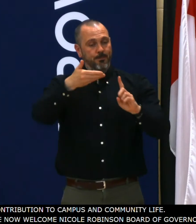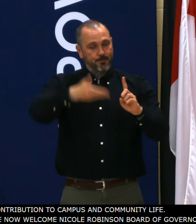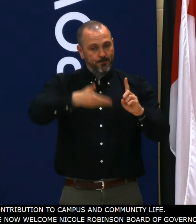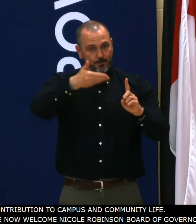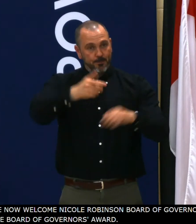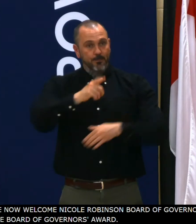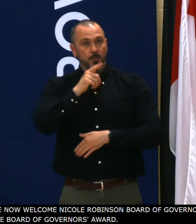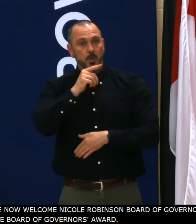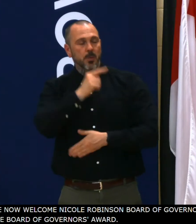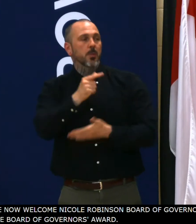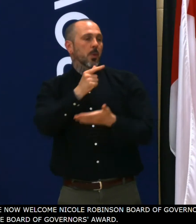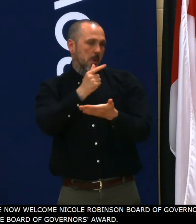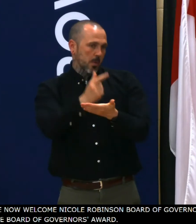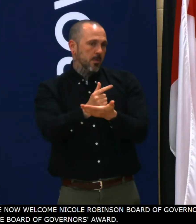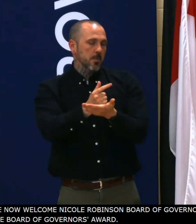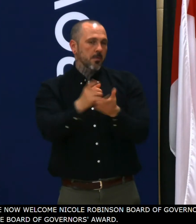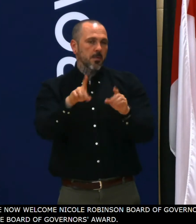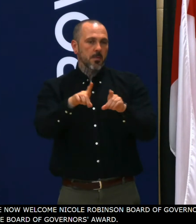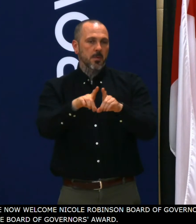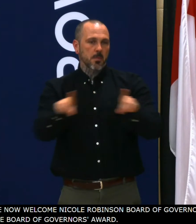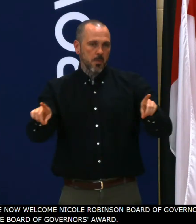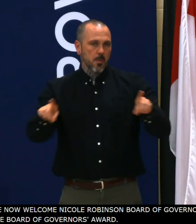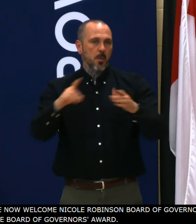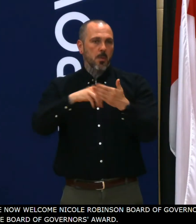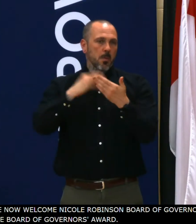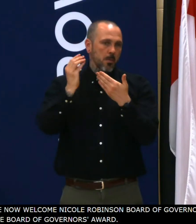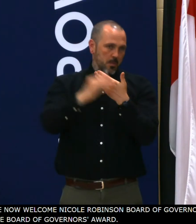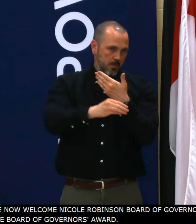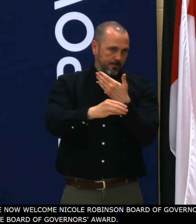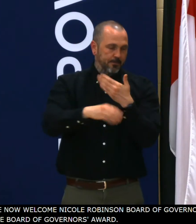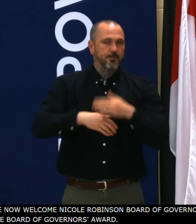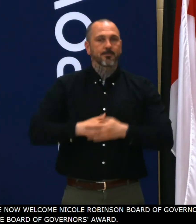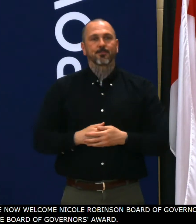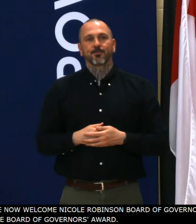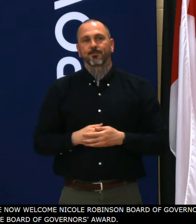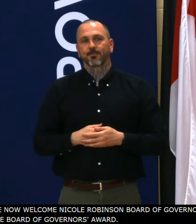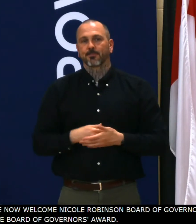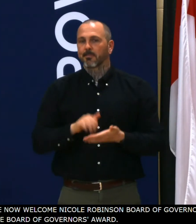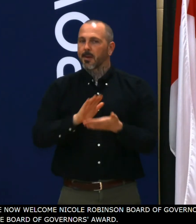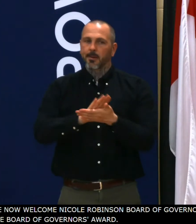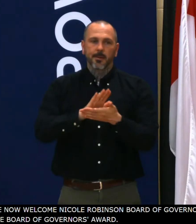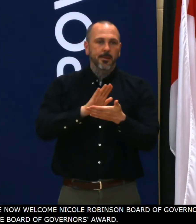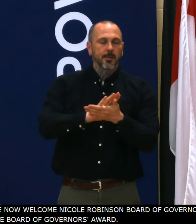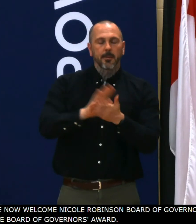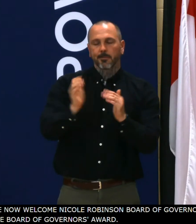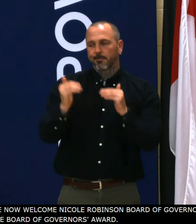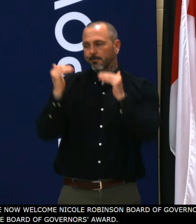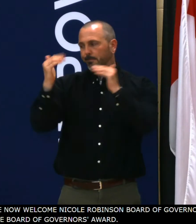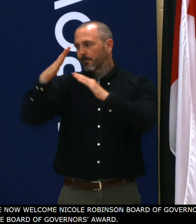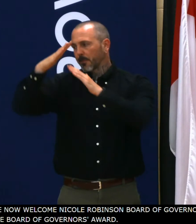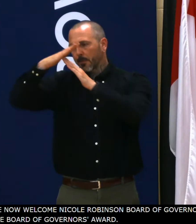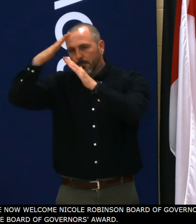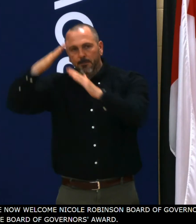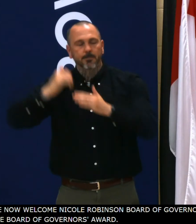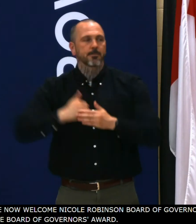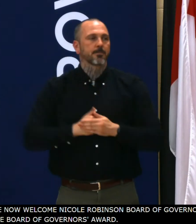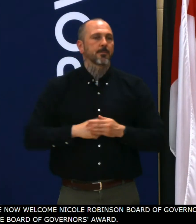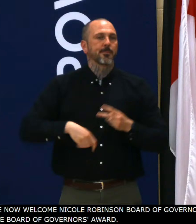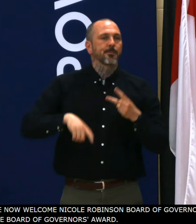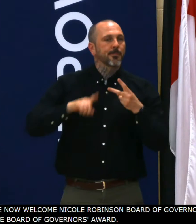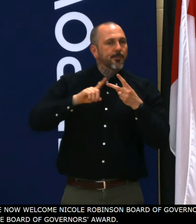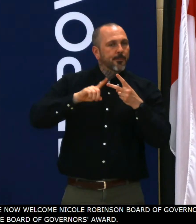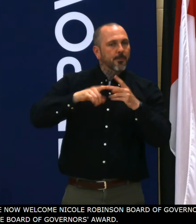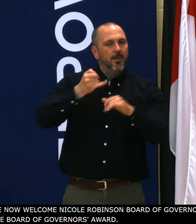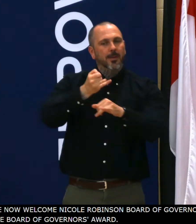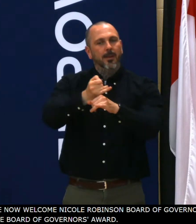a college diploma program who has demonstrated outstanding academic achievement and contributed